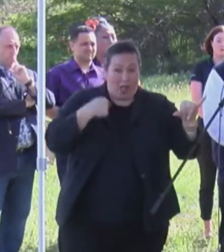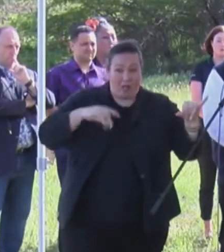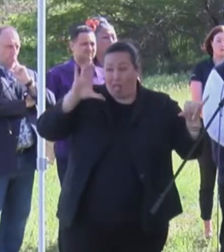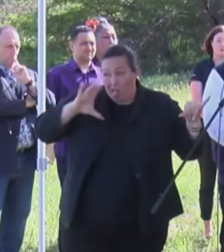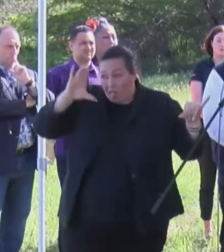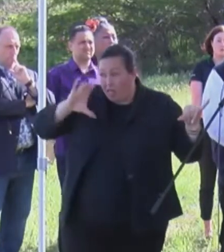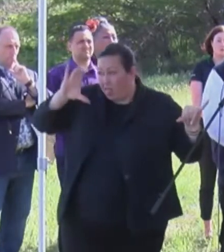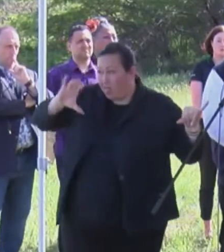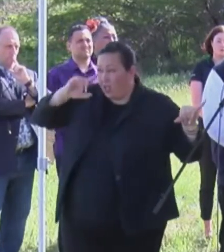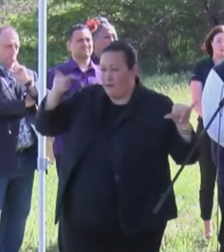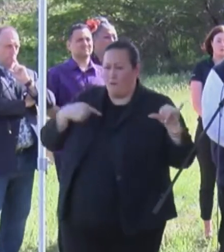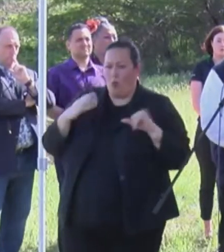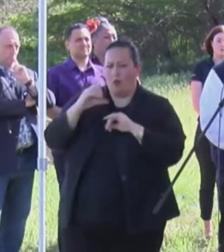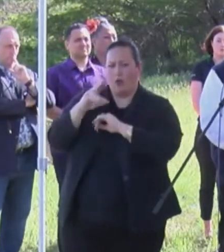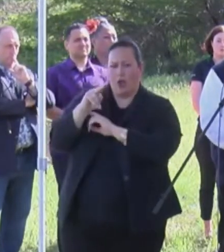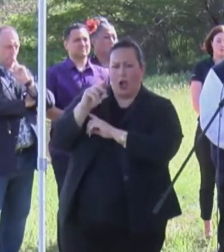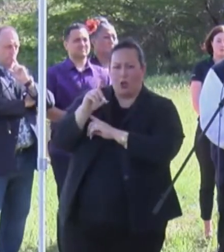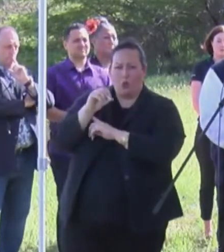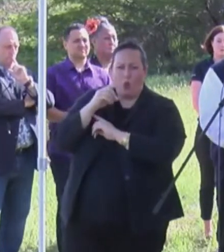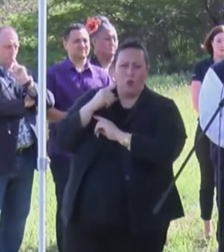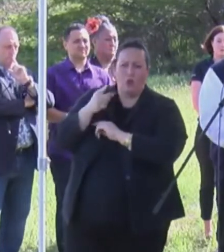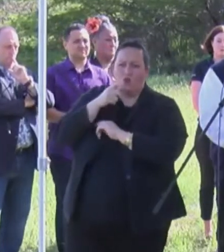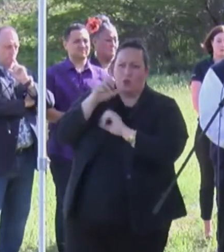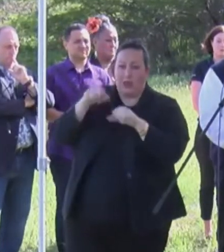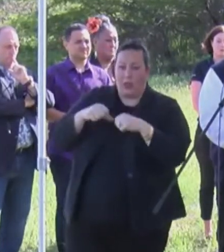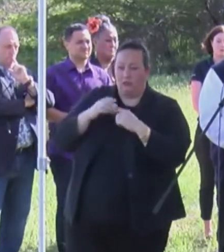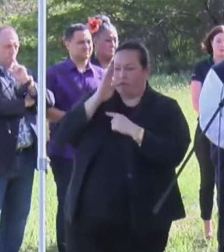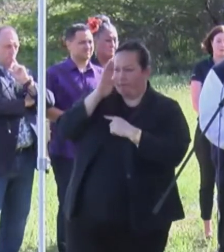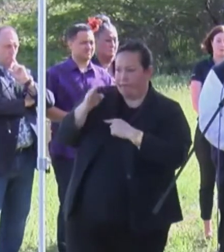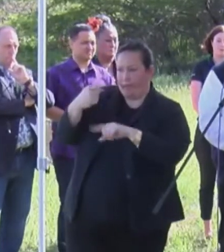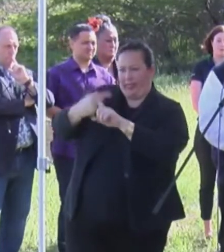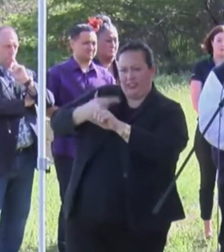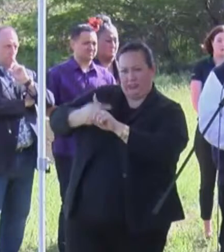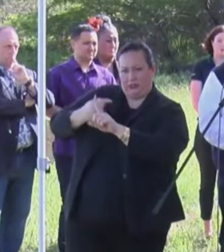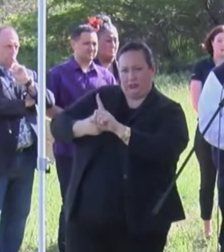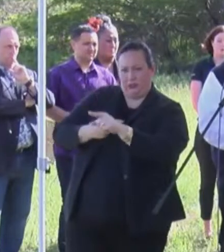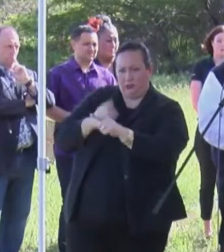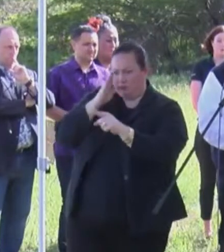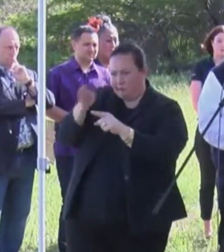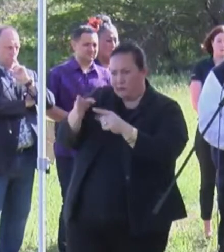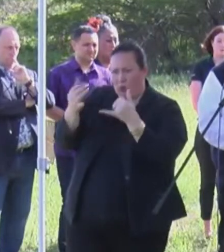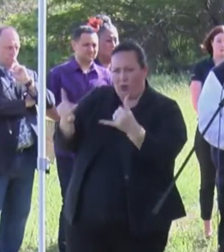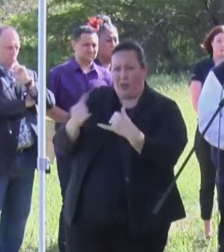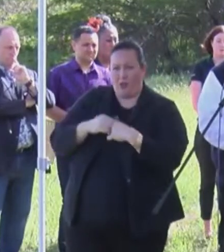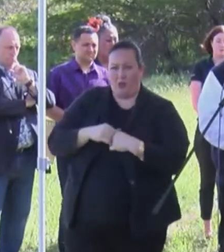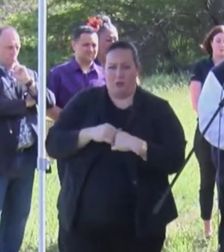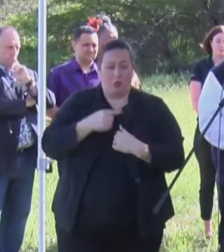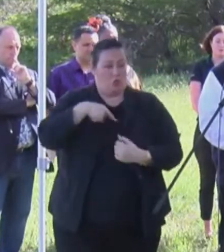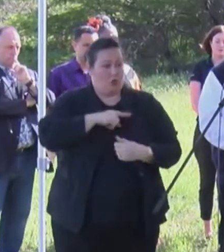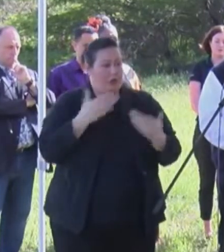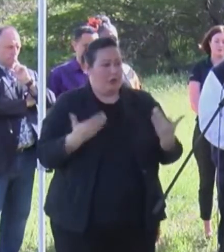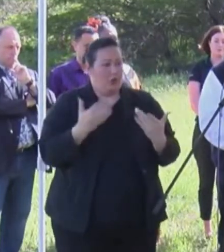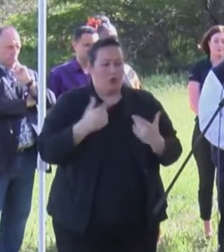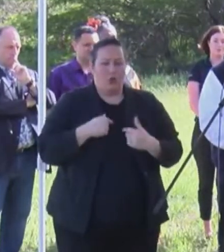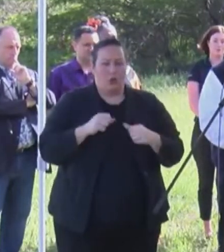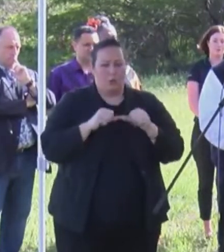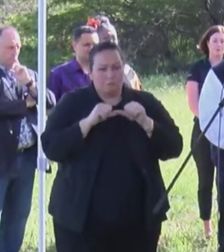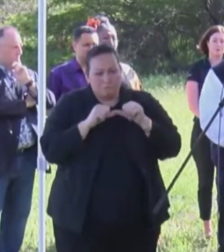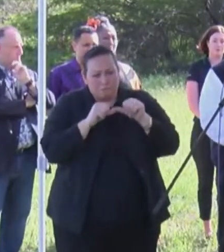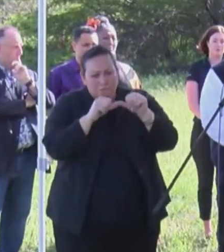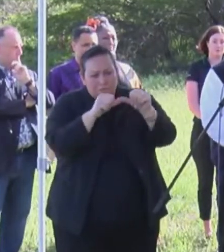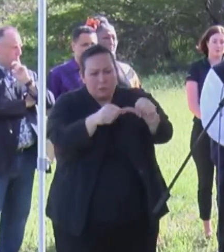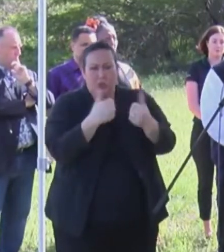for survivors in our direct lease program. FEMA is here for the long haul. We will be here to help